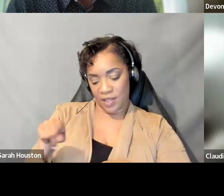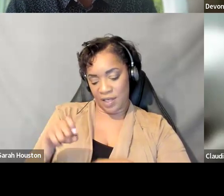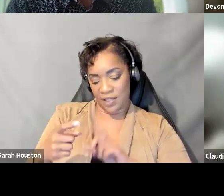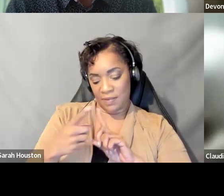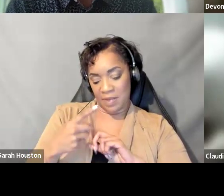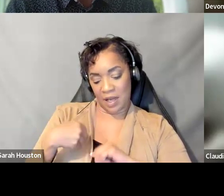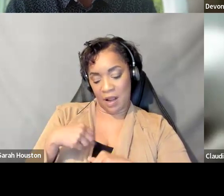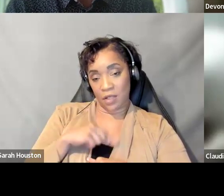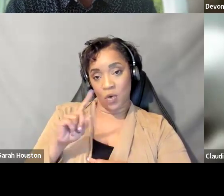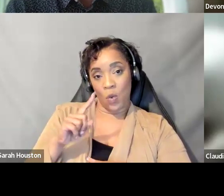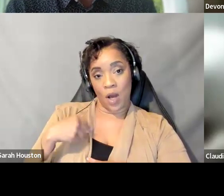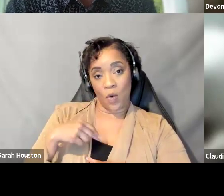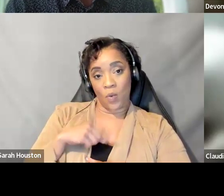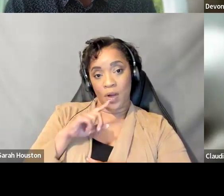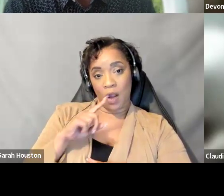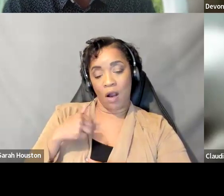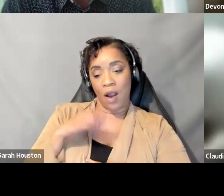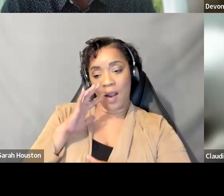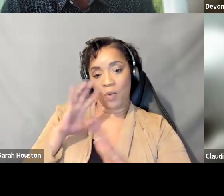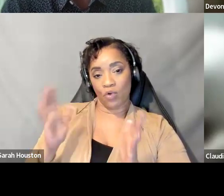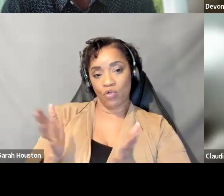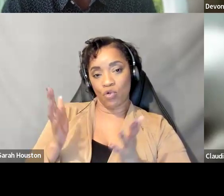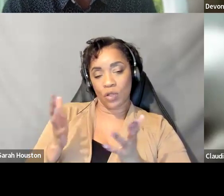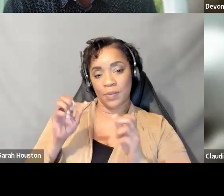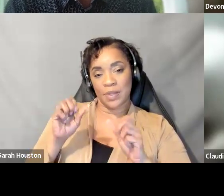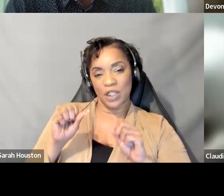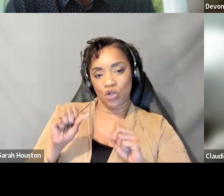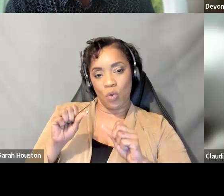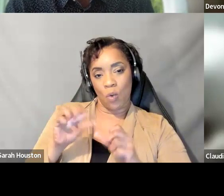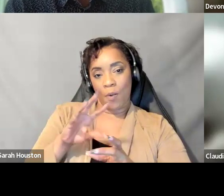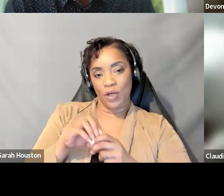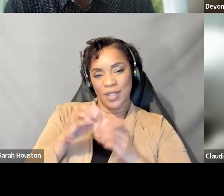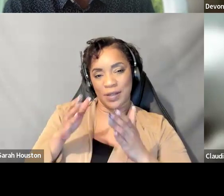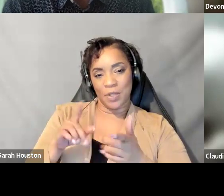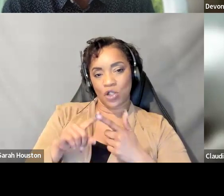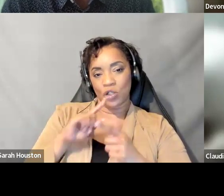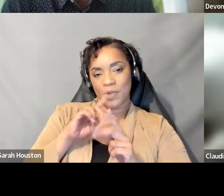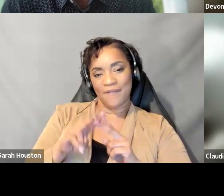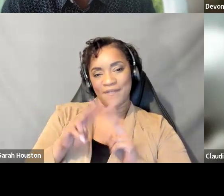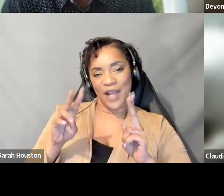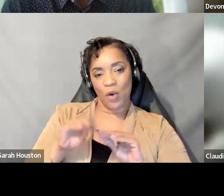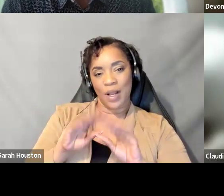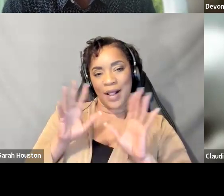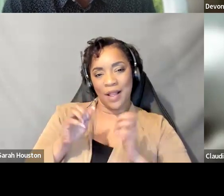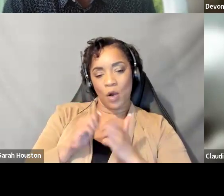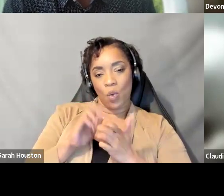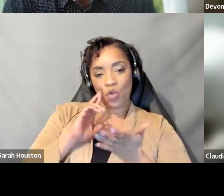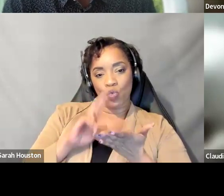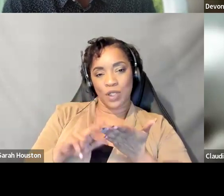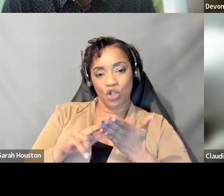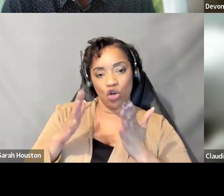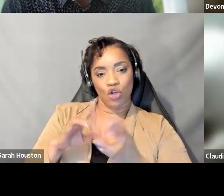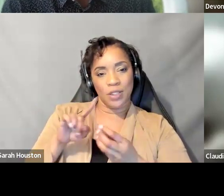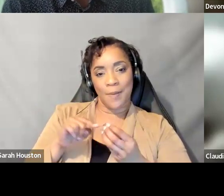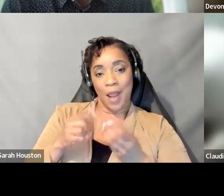so I would encourage potential participants to be really clear with researchers about what you